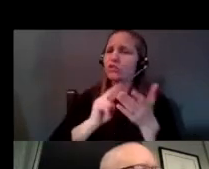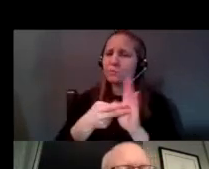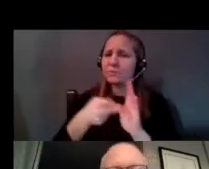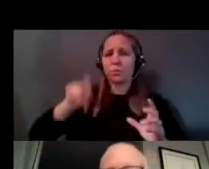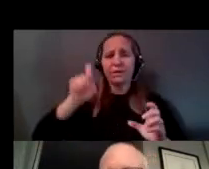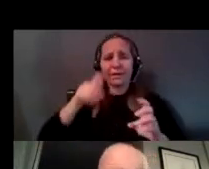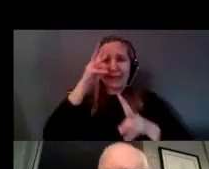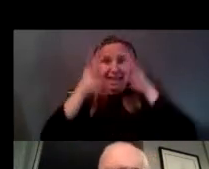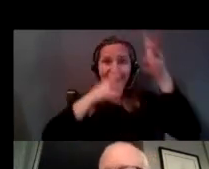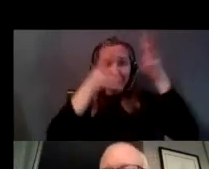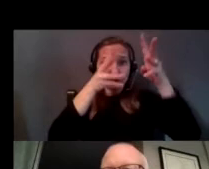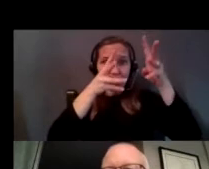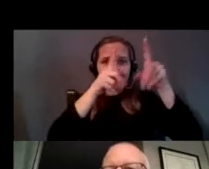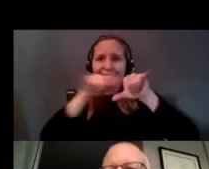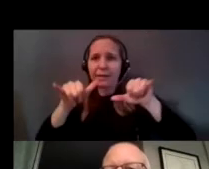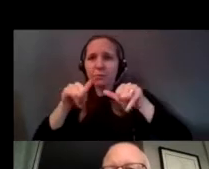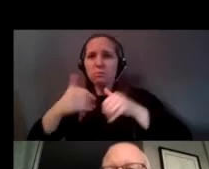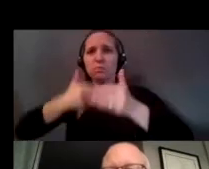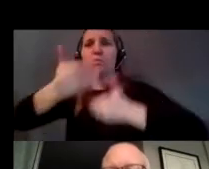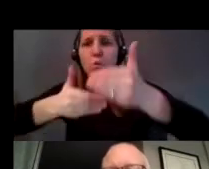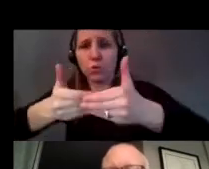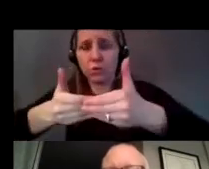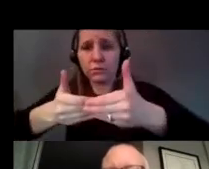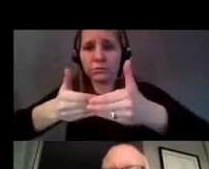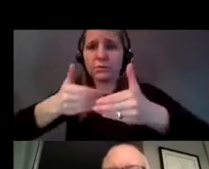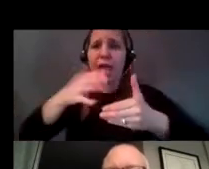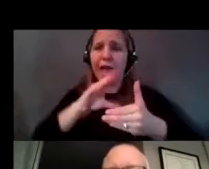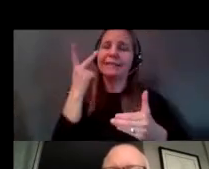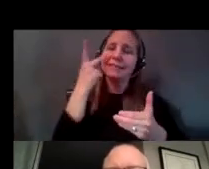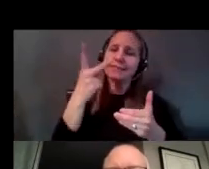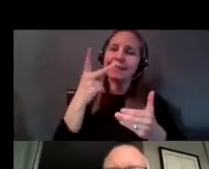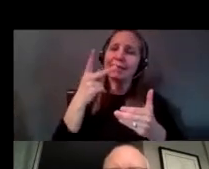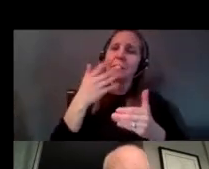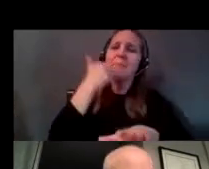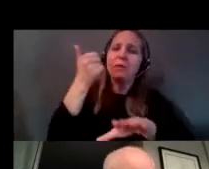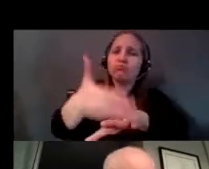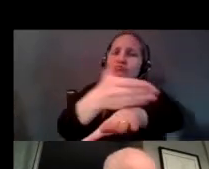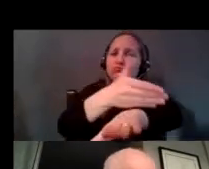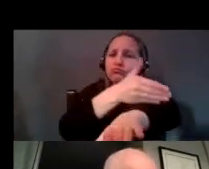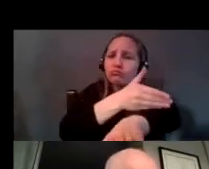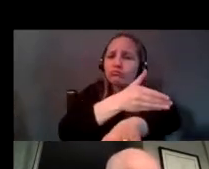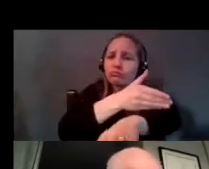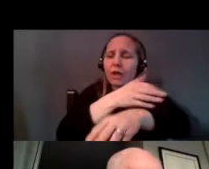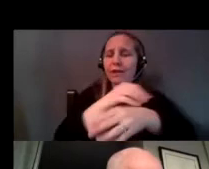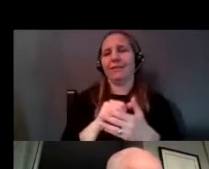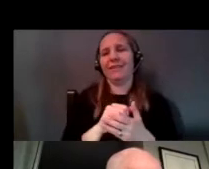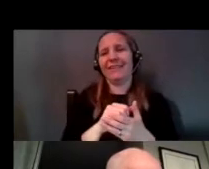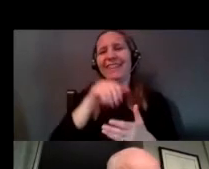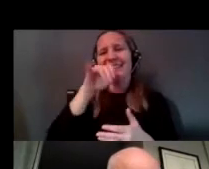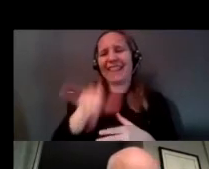at the same time, tending to shared prosperity, if you will. So that's really the sort of